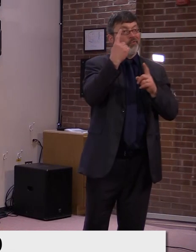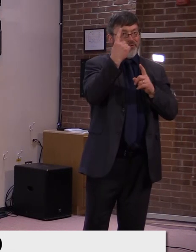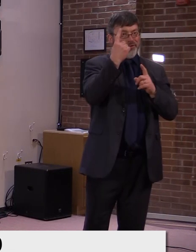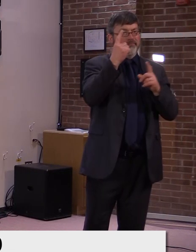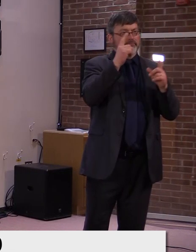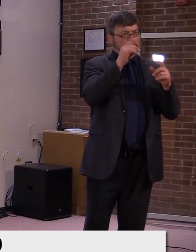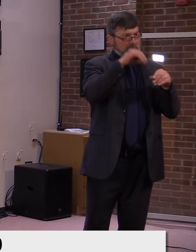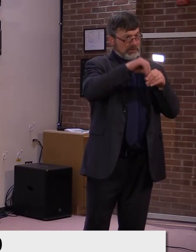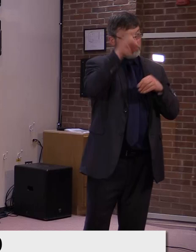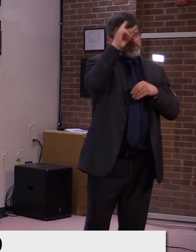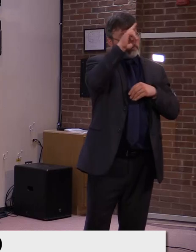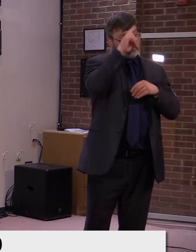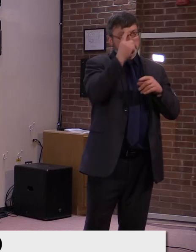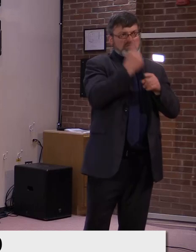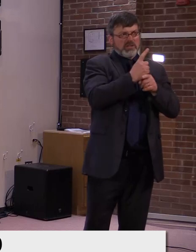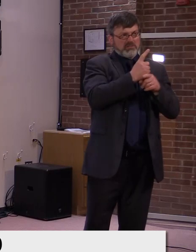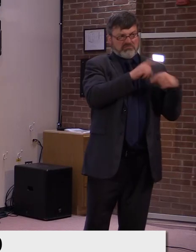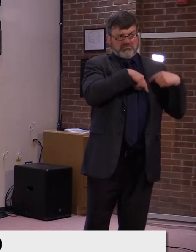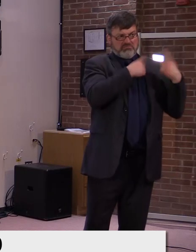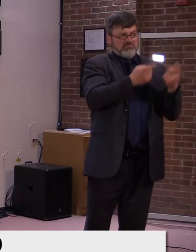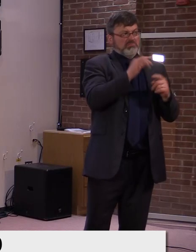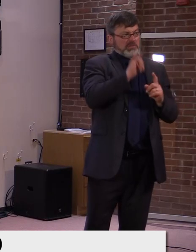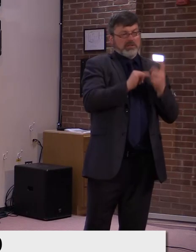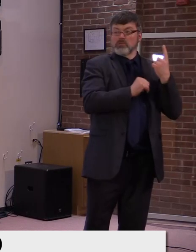precaution with favorable